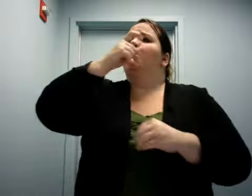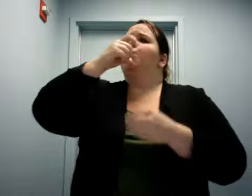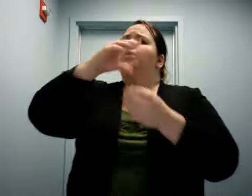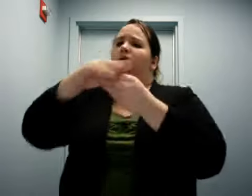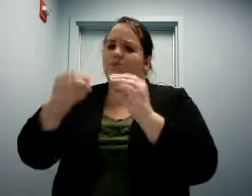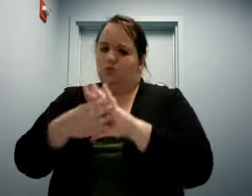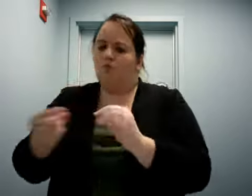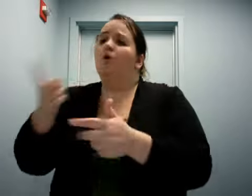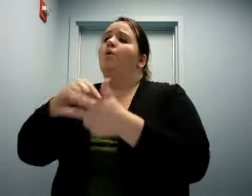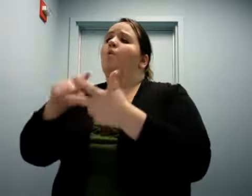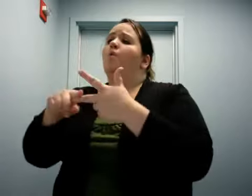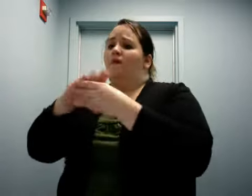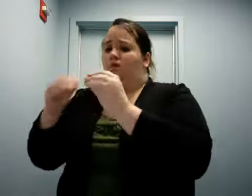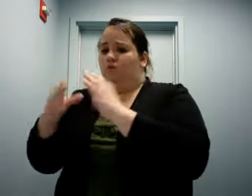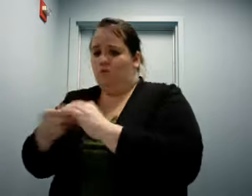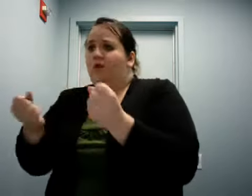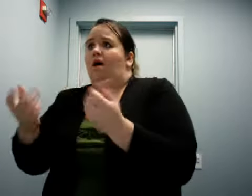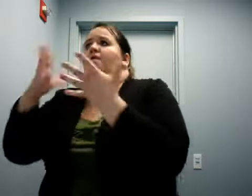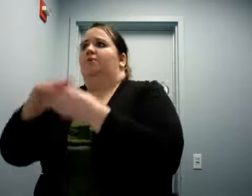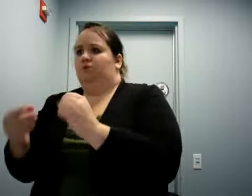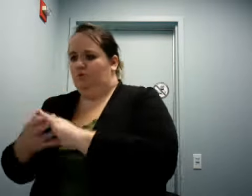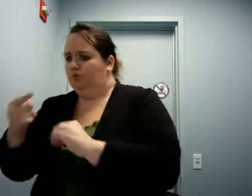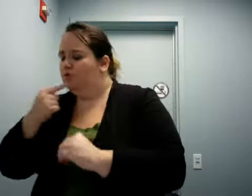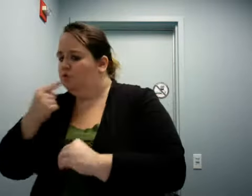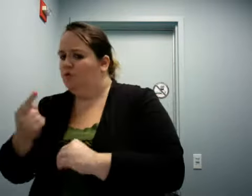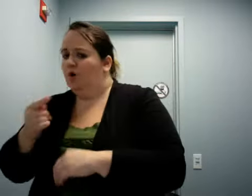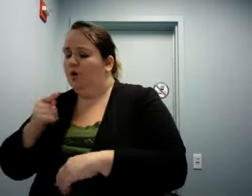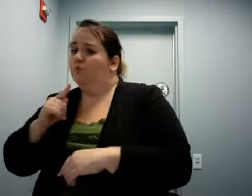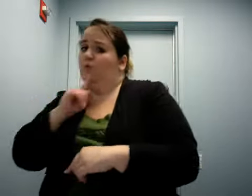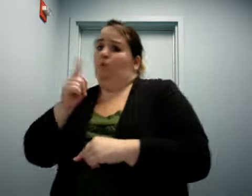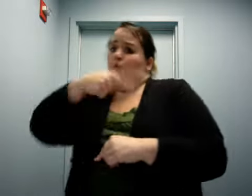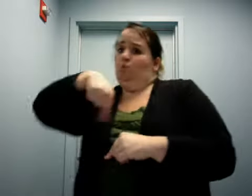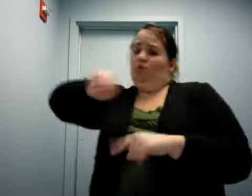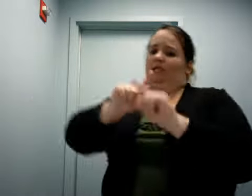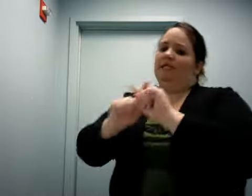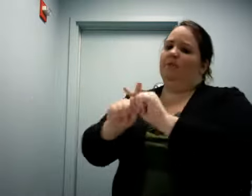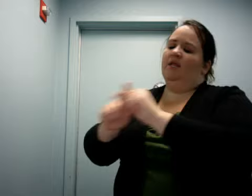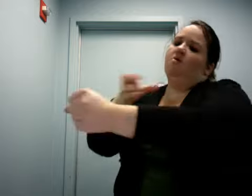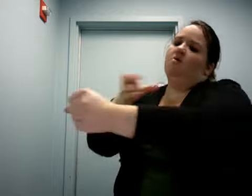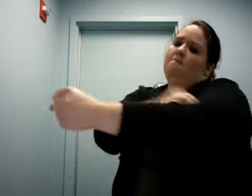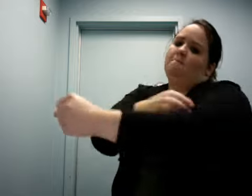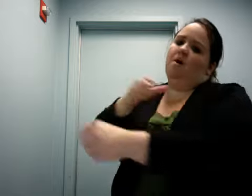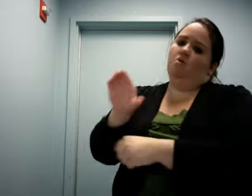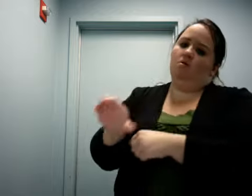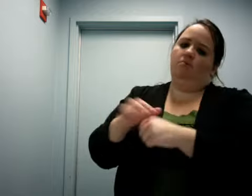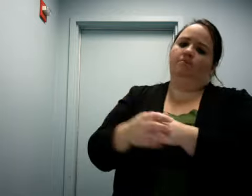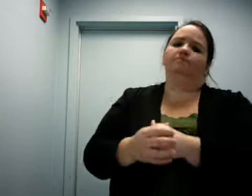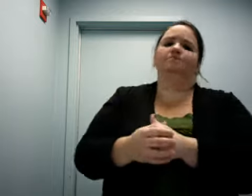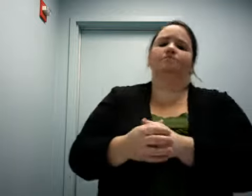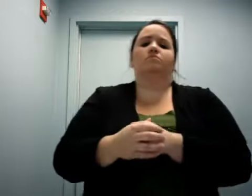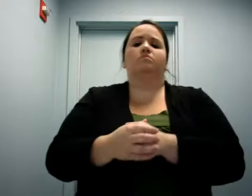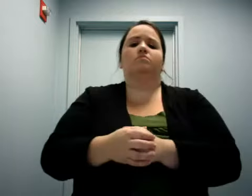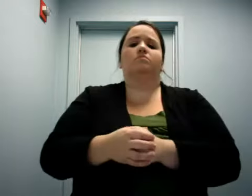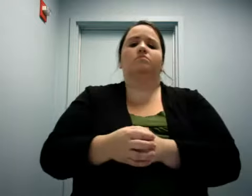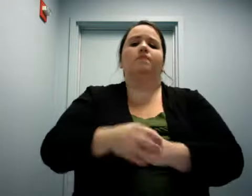how many stories are told, are really dependent on power. Power is the ability not just to tell